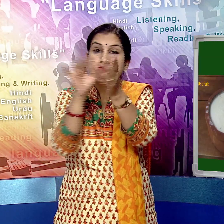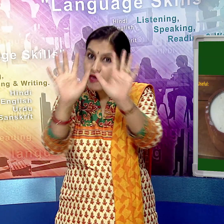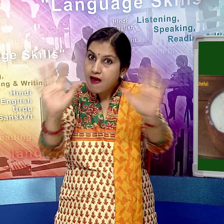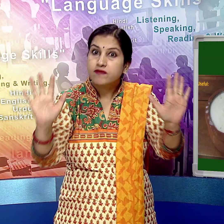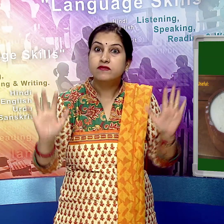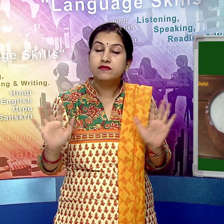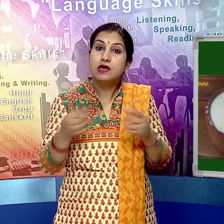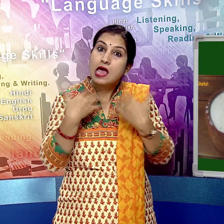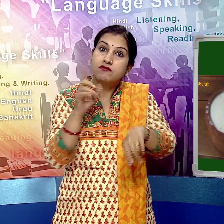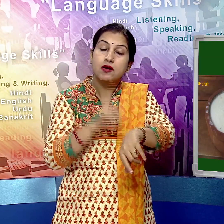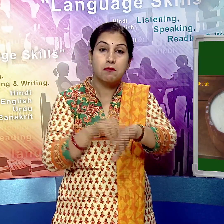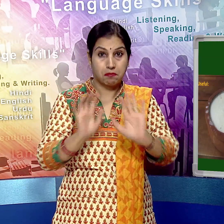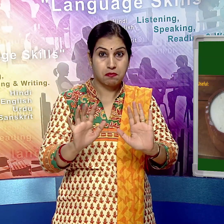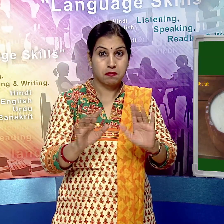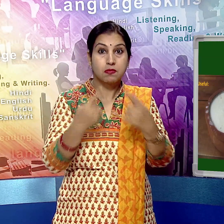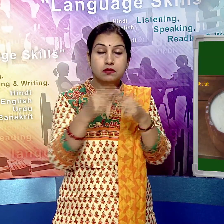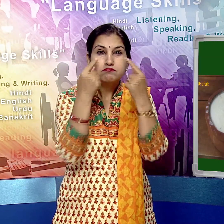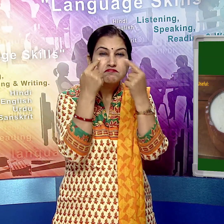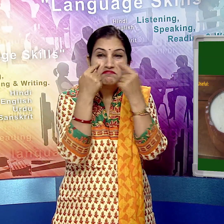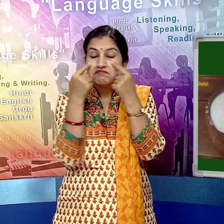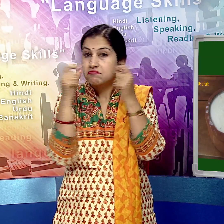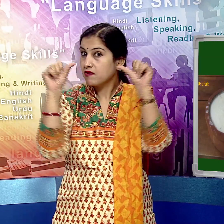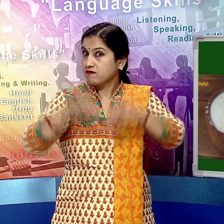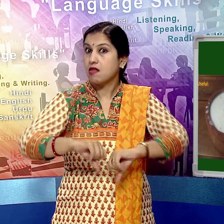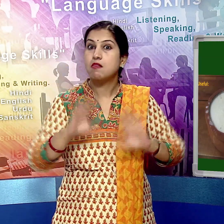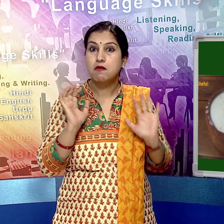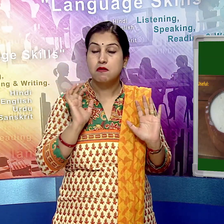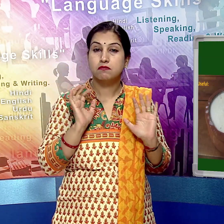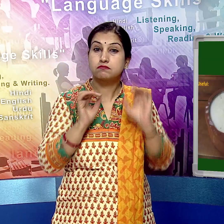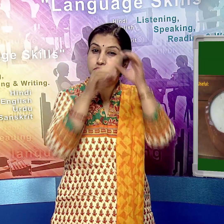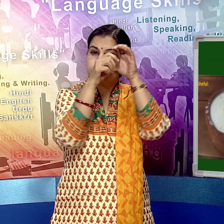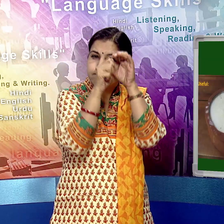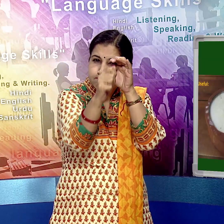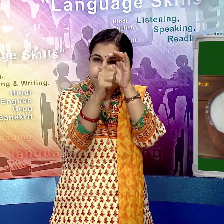time and cannot be seen with naked eyes.